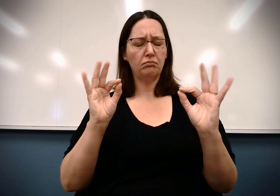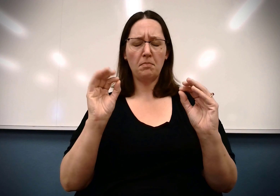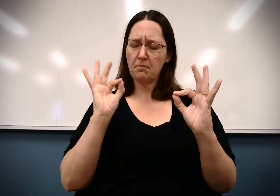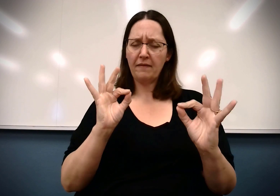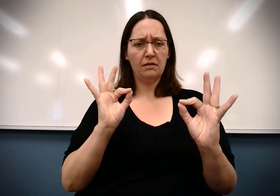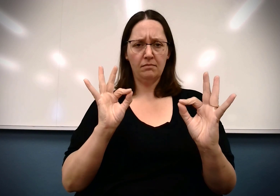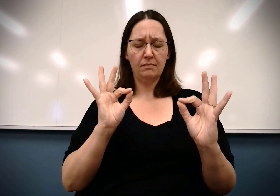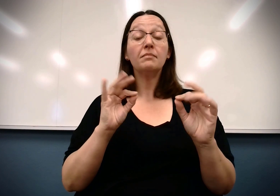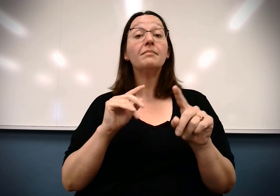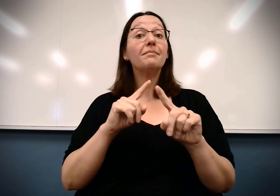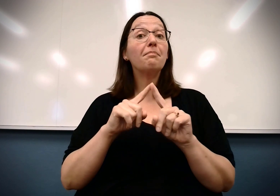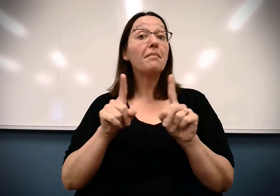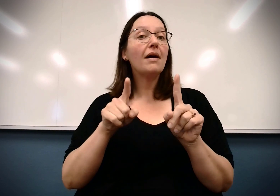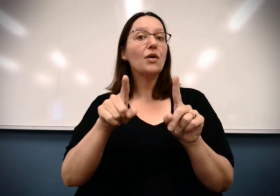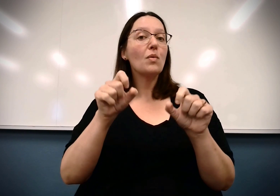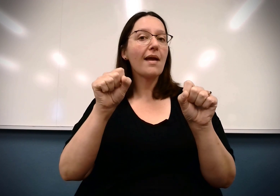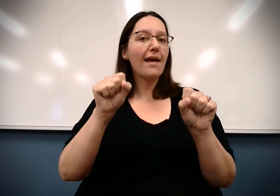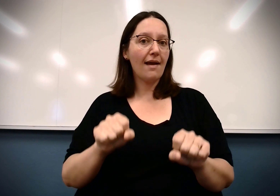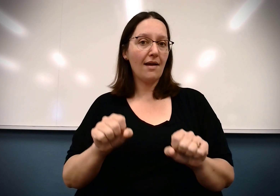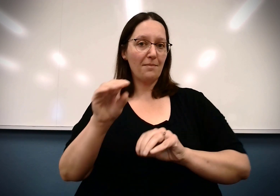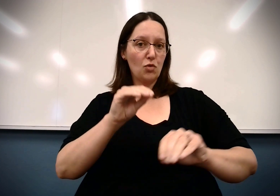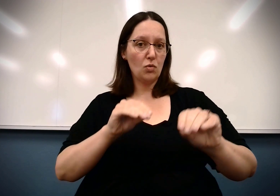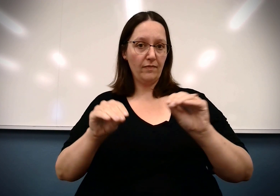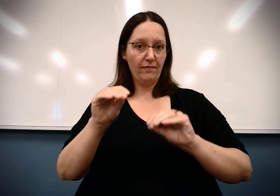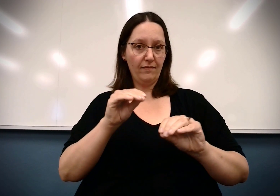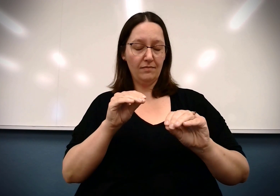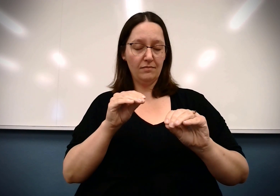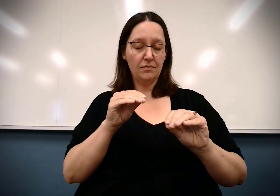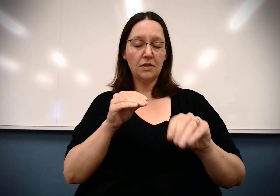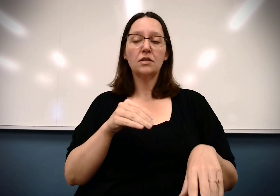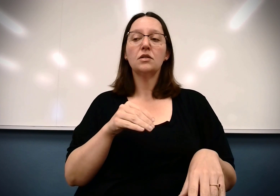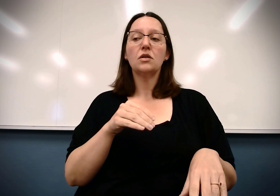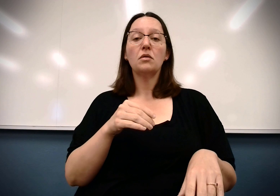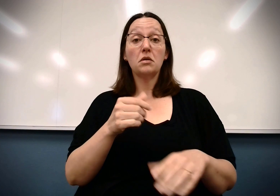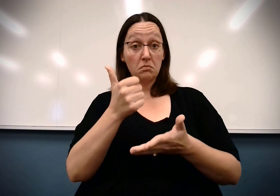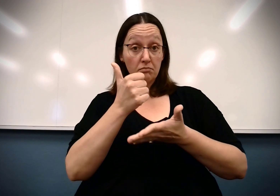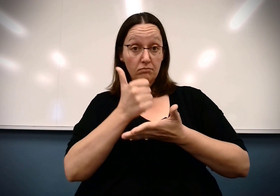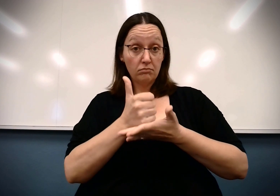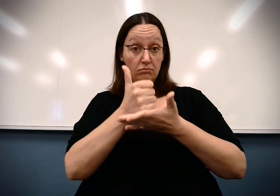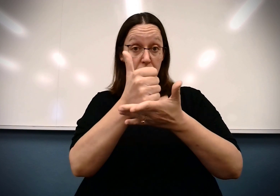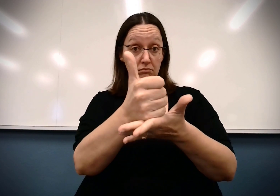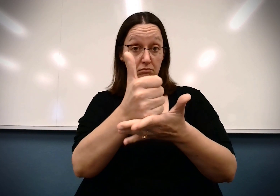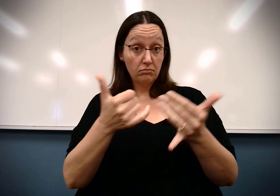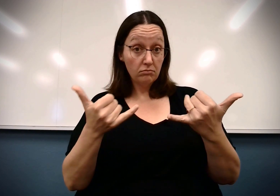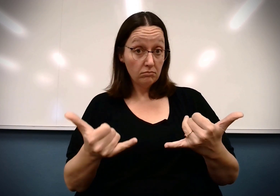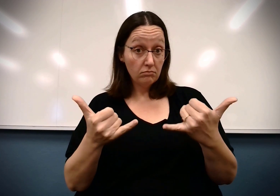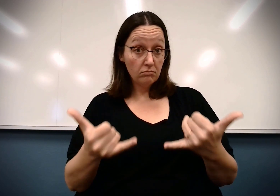fine. You can absolutely do that. However, what you can do is you can move between the subject and the object. I help